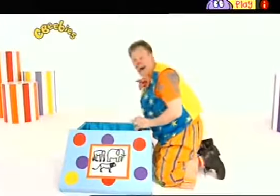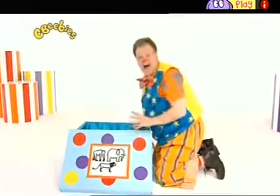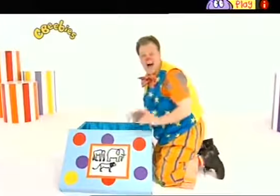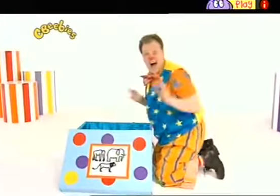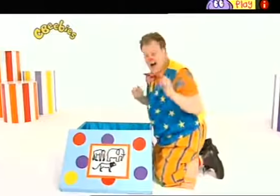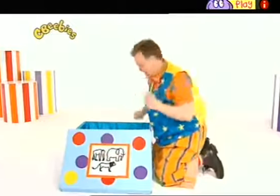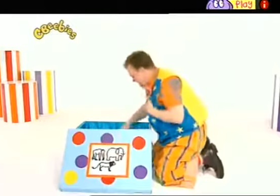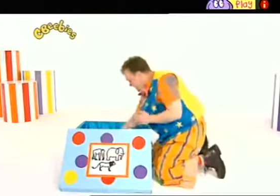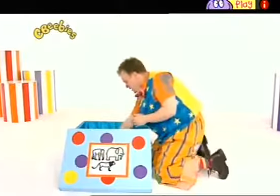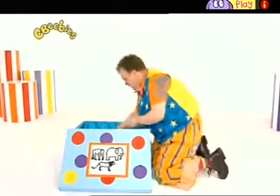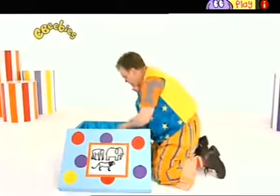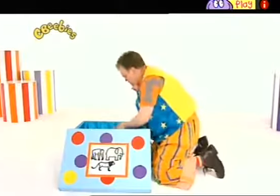Aha!